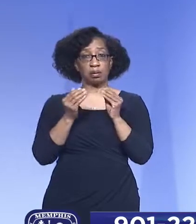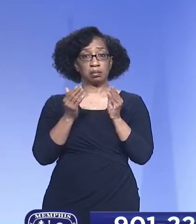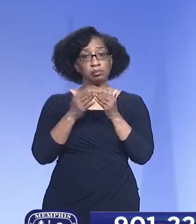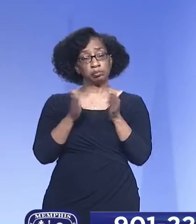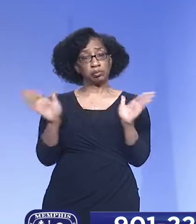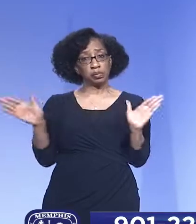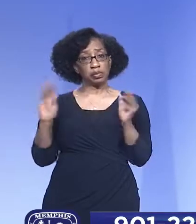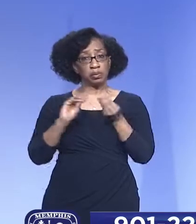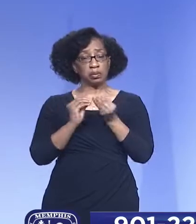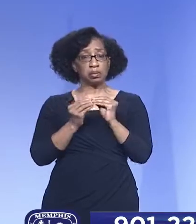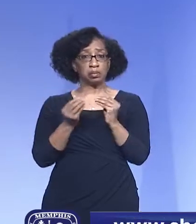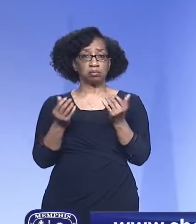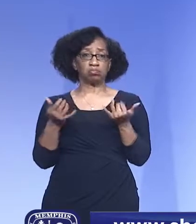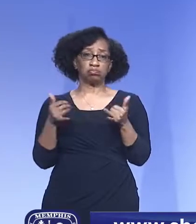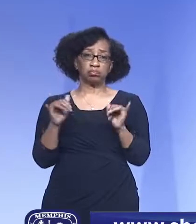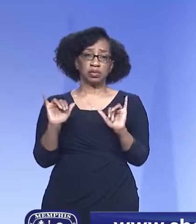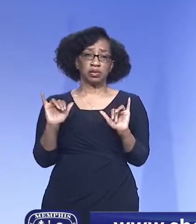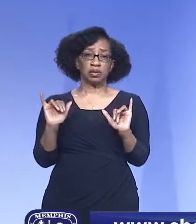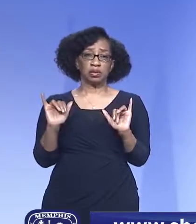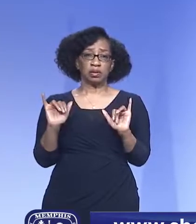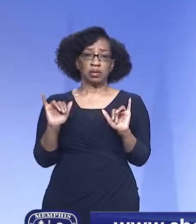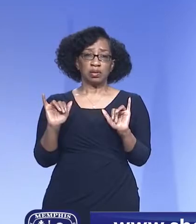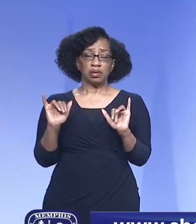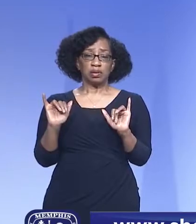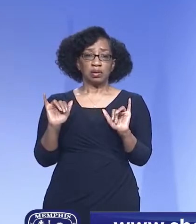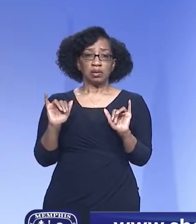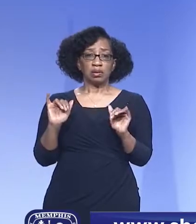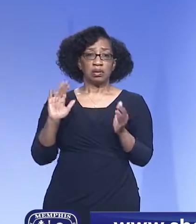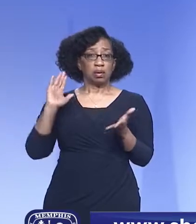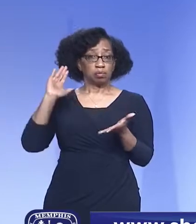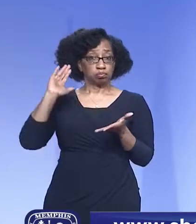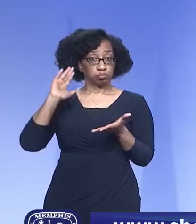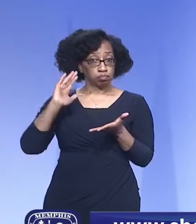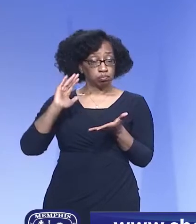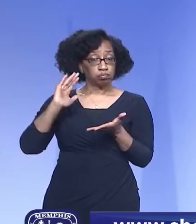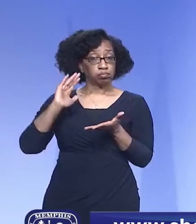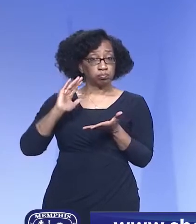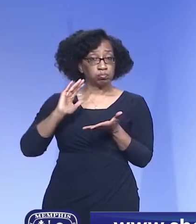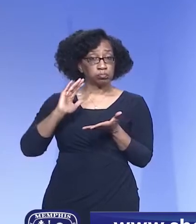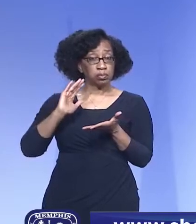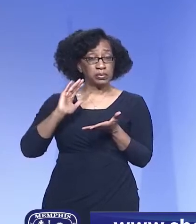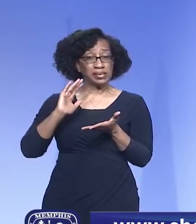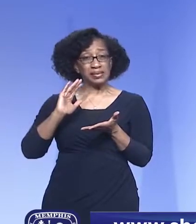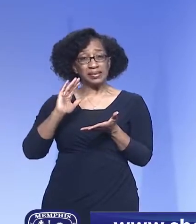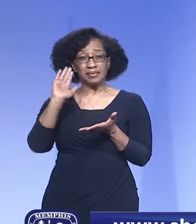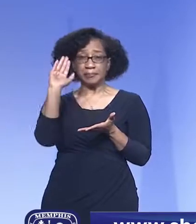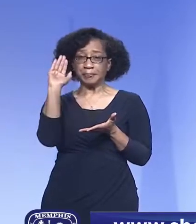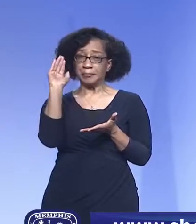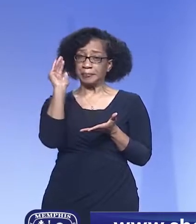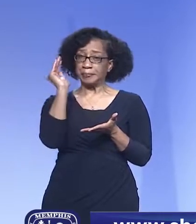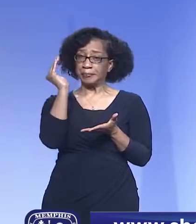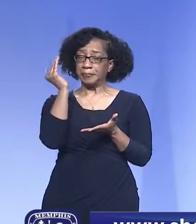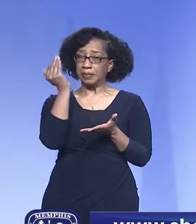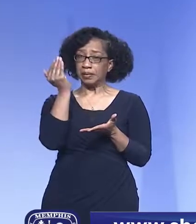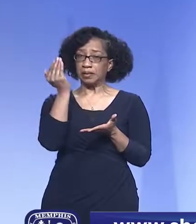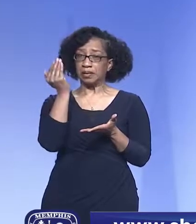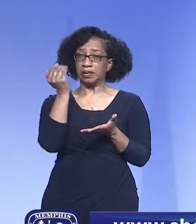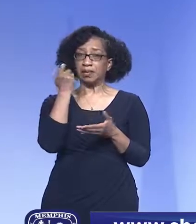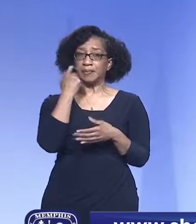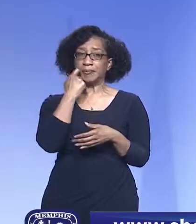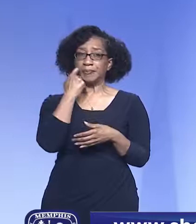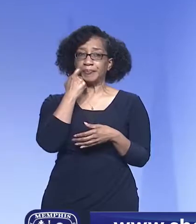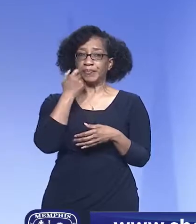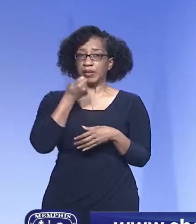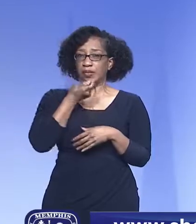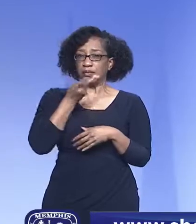are still declining, though there is some indication that past